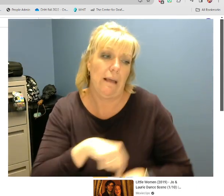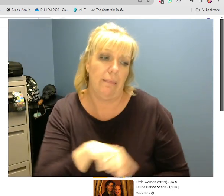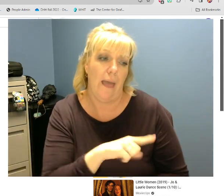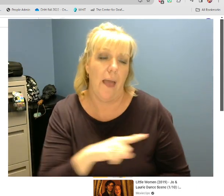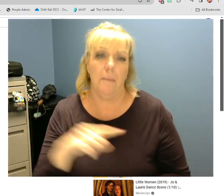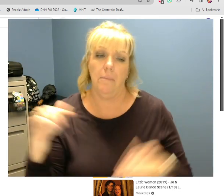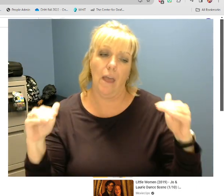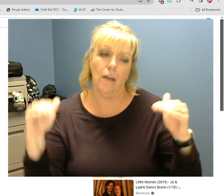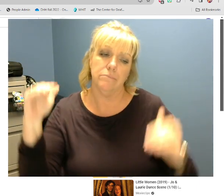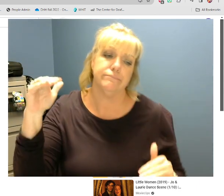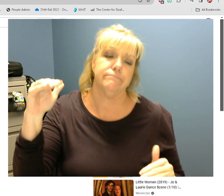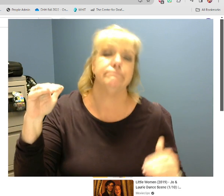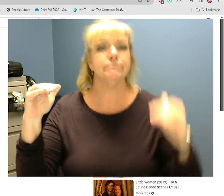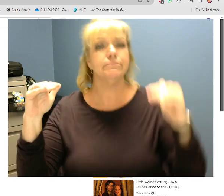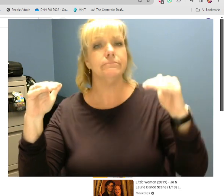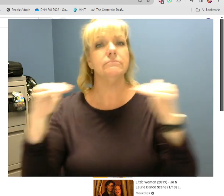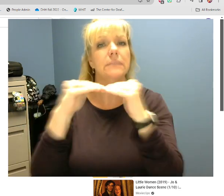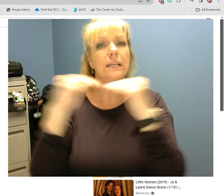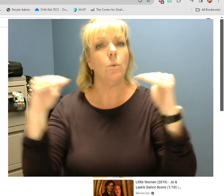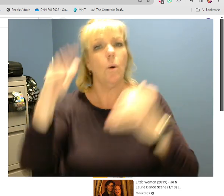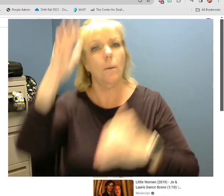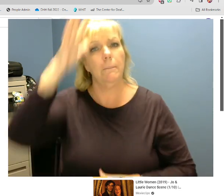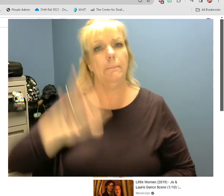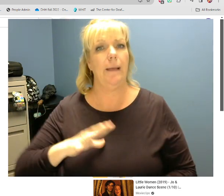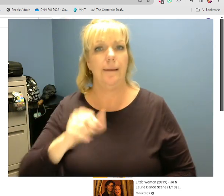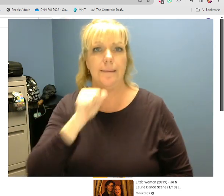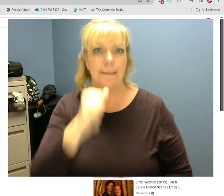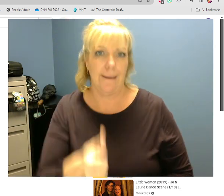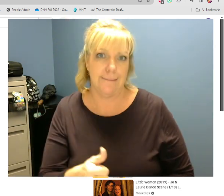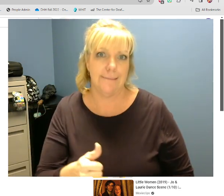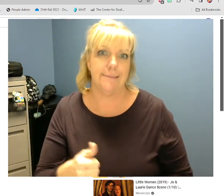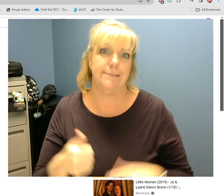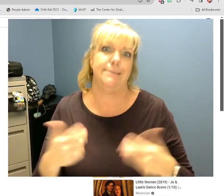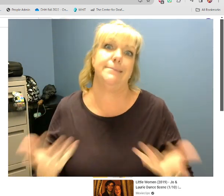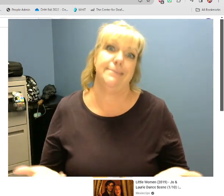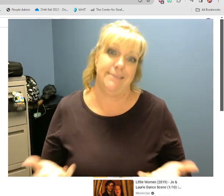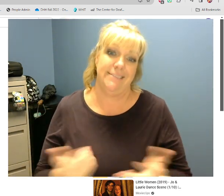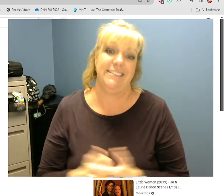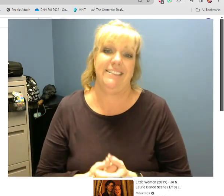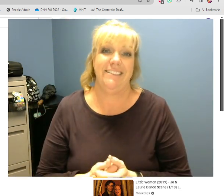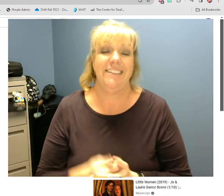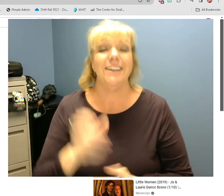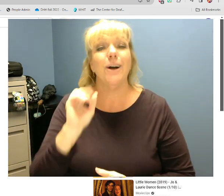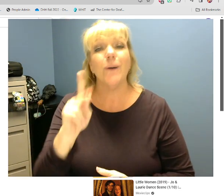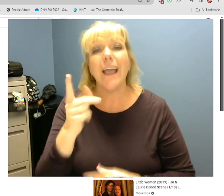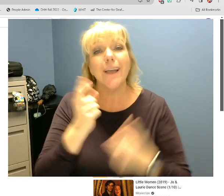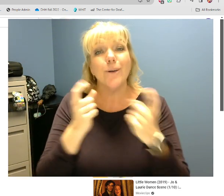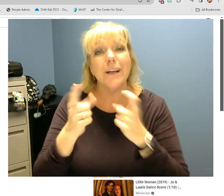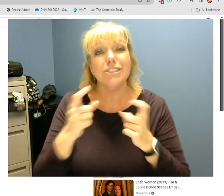in their working abilities to other adults. Okay, if you've